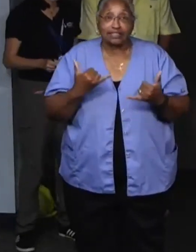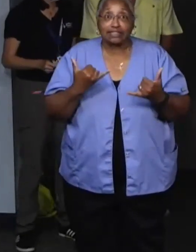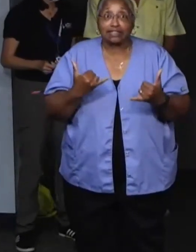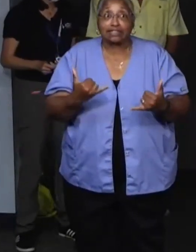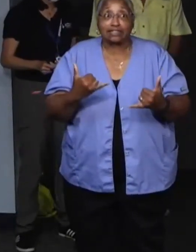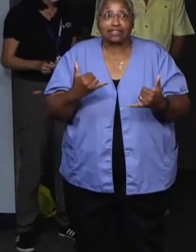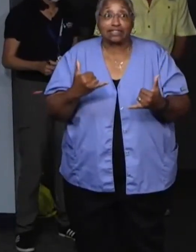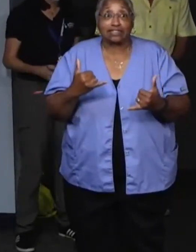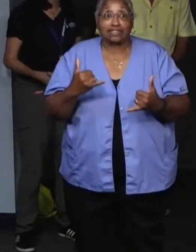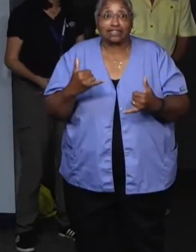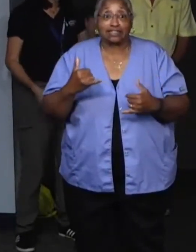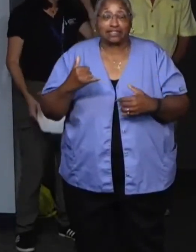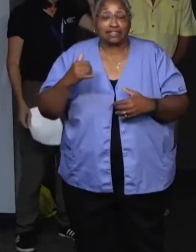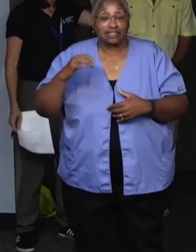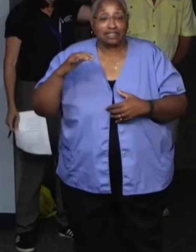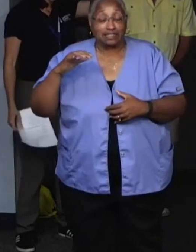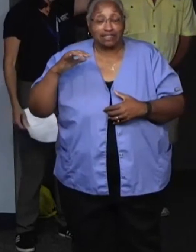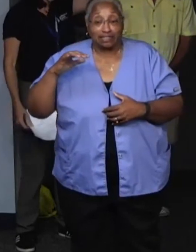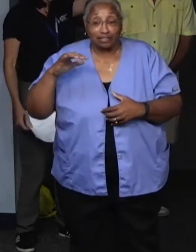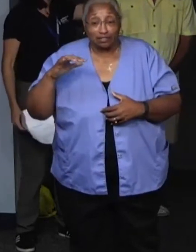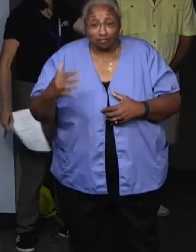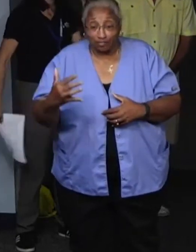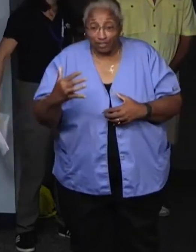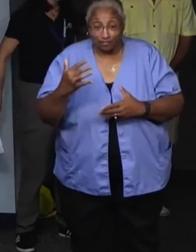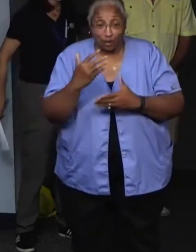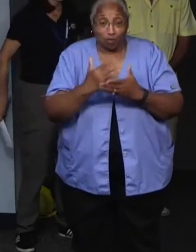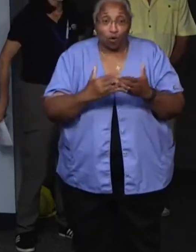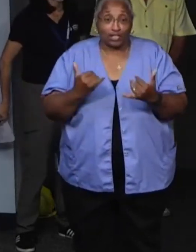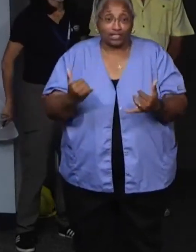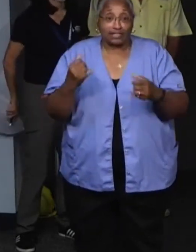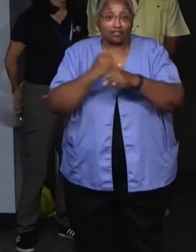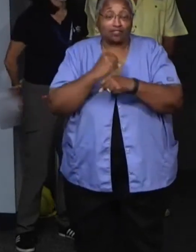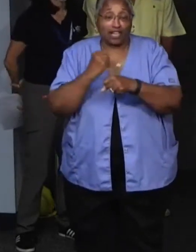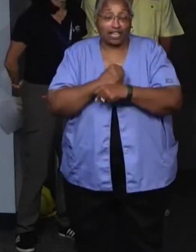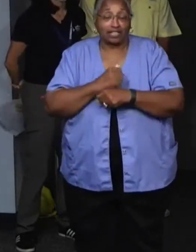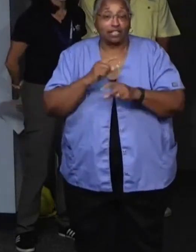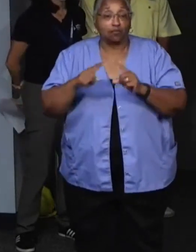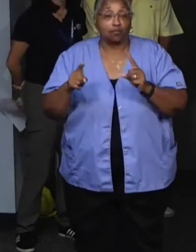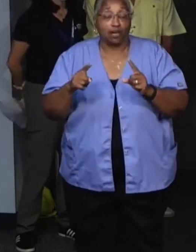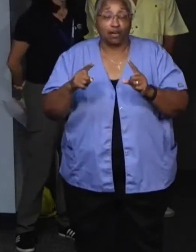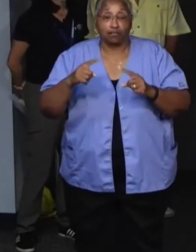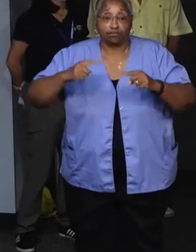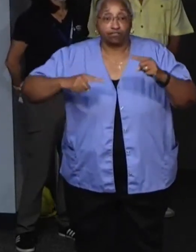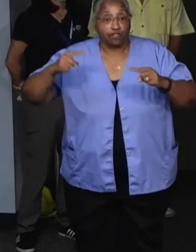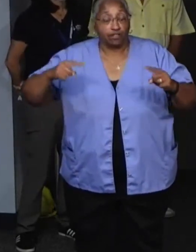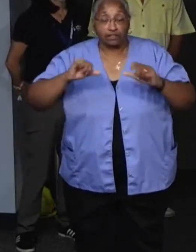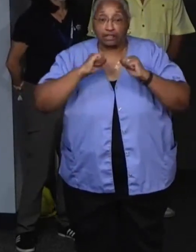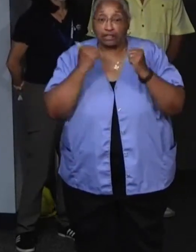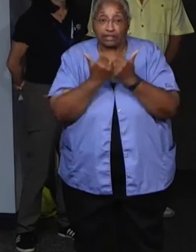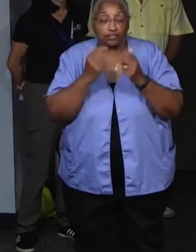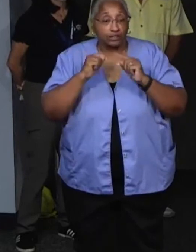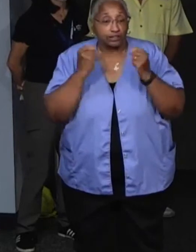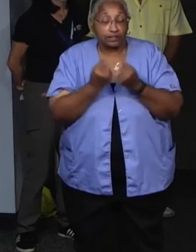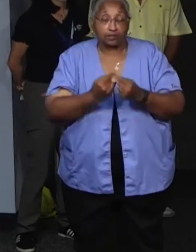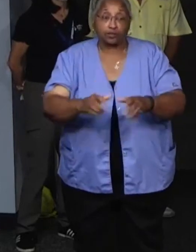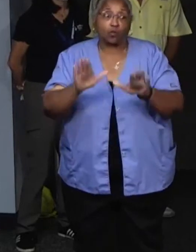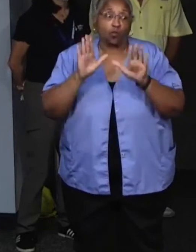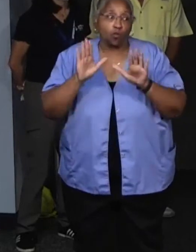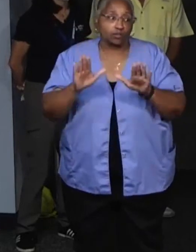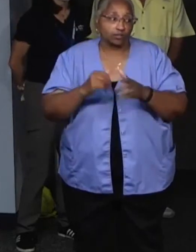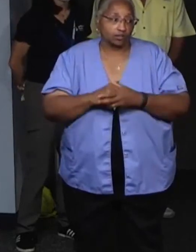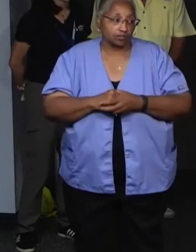of a 15-round fight. So, but look, the multi-agency team effort has just been outstanding. The